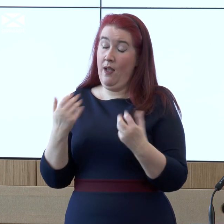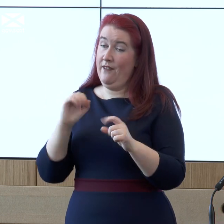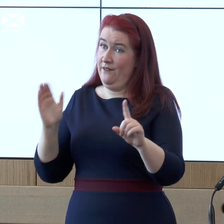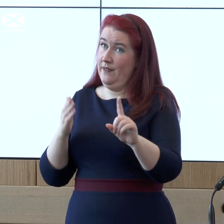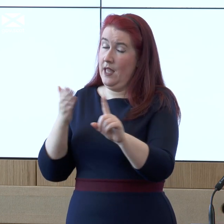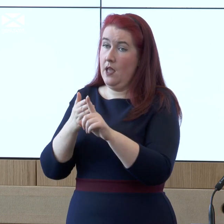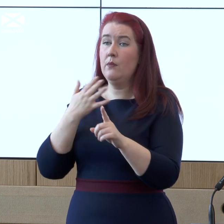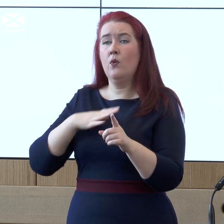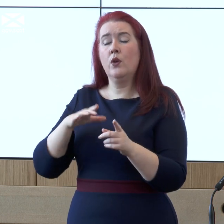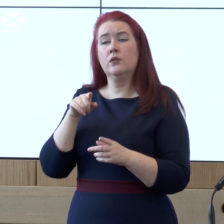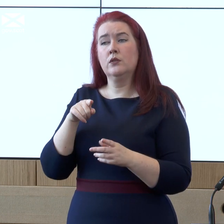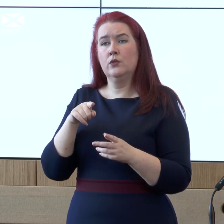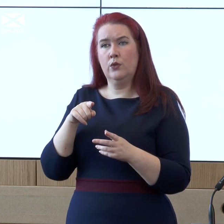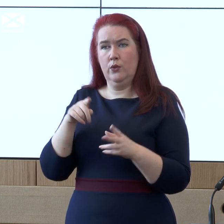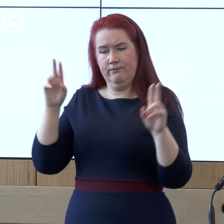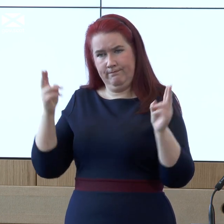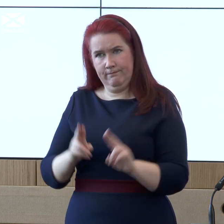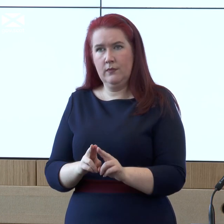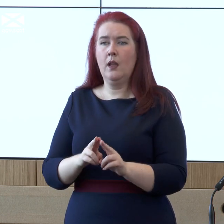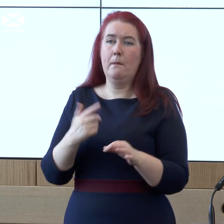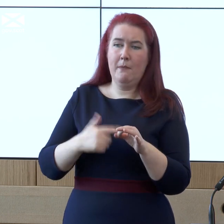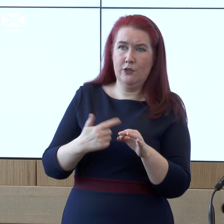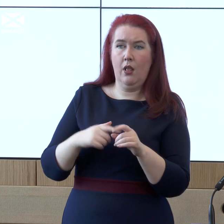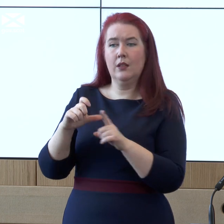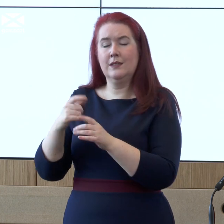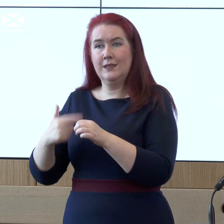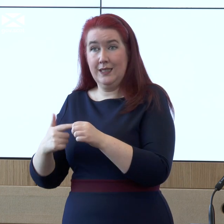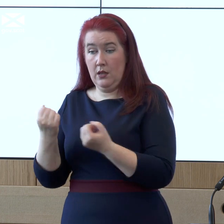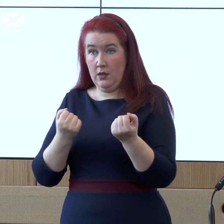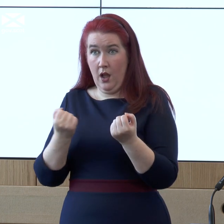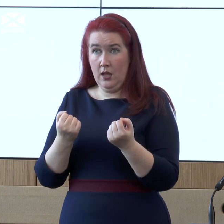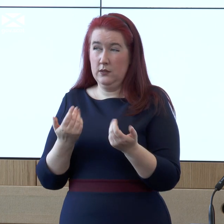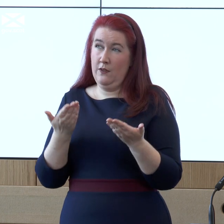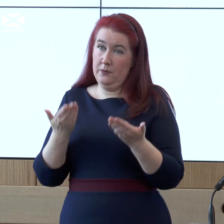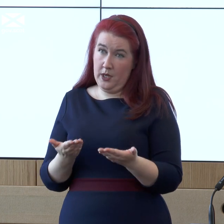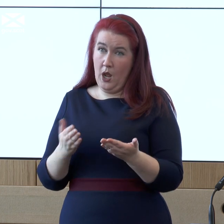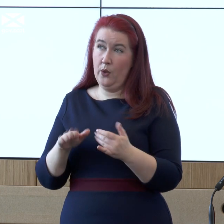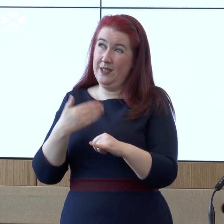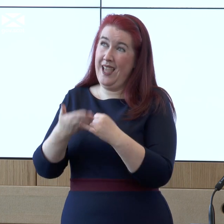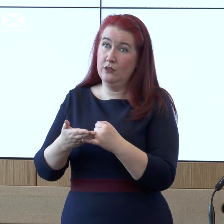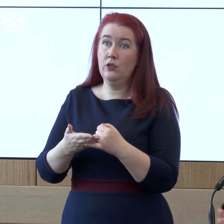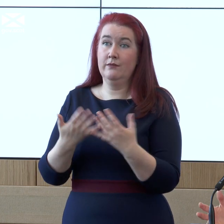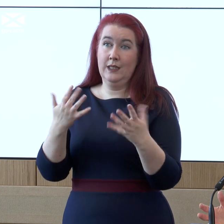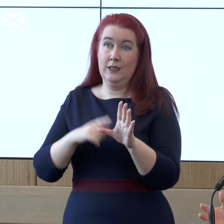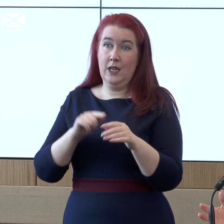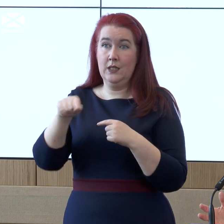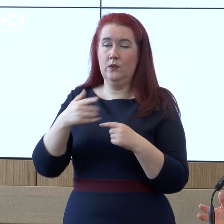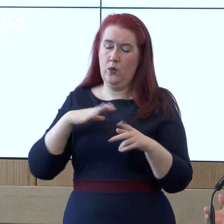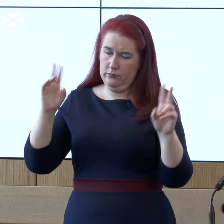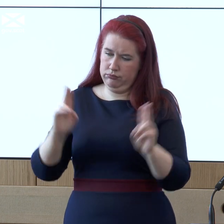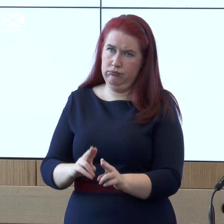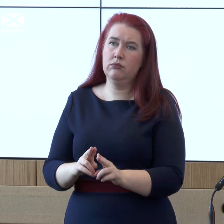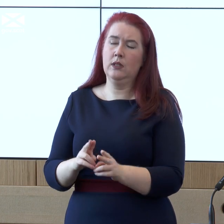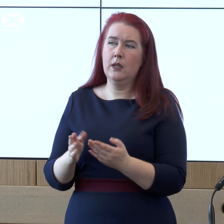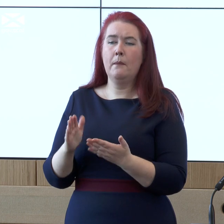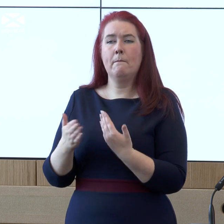to phase out the use of petrol and diesel cars between now and the end of this decade, and to make much